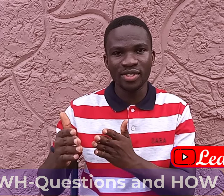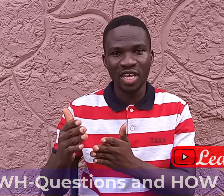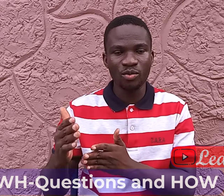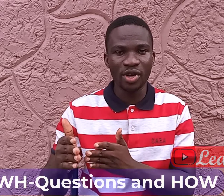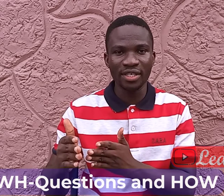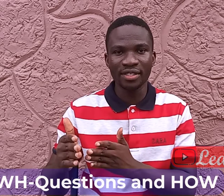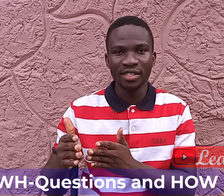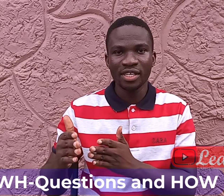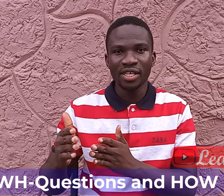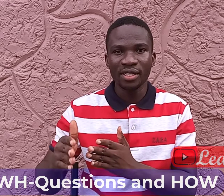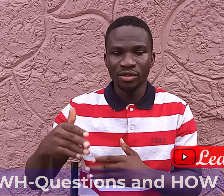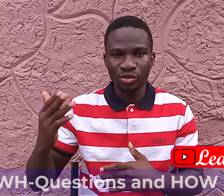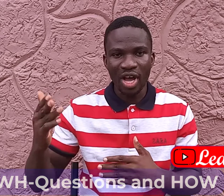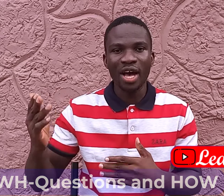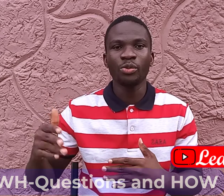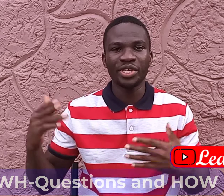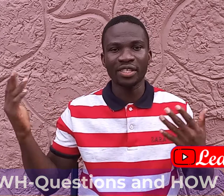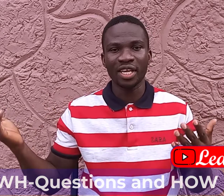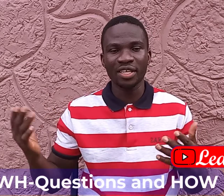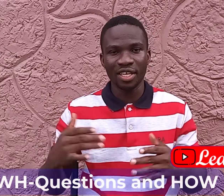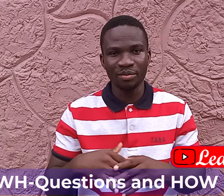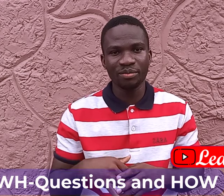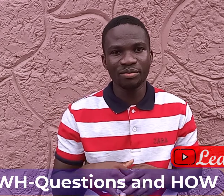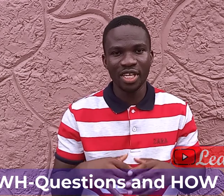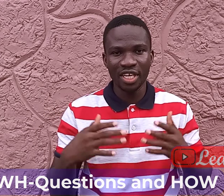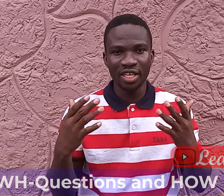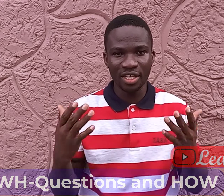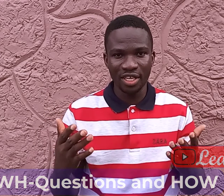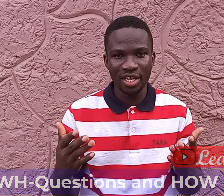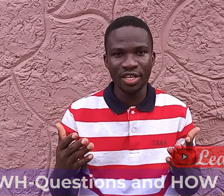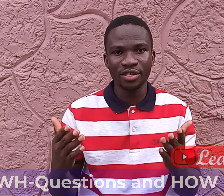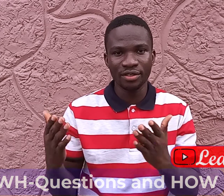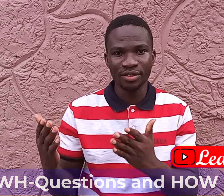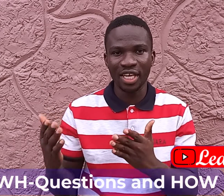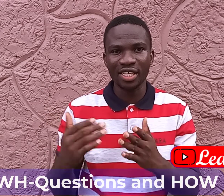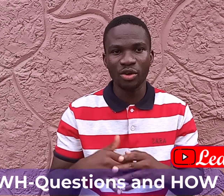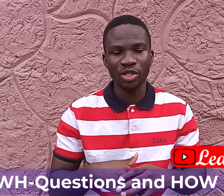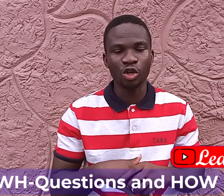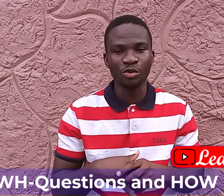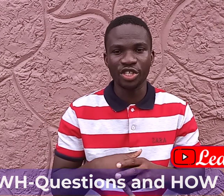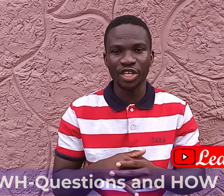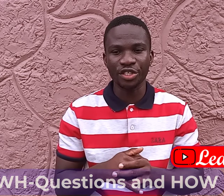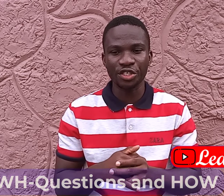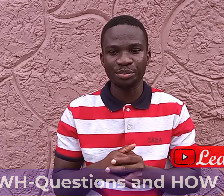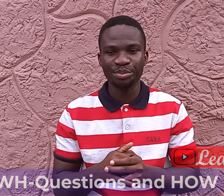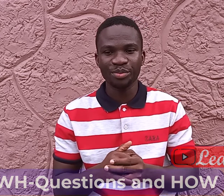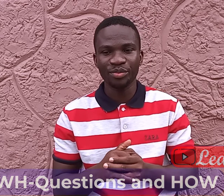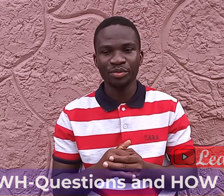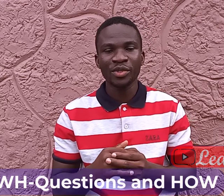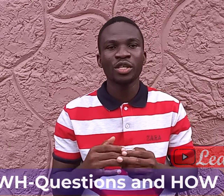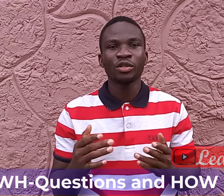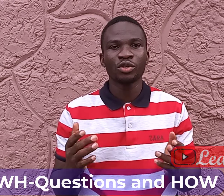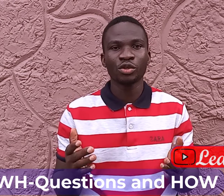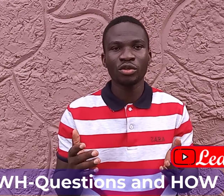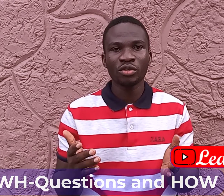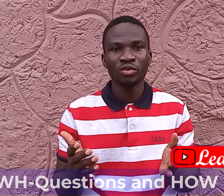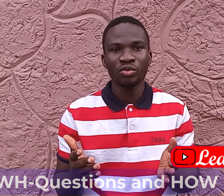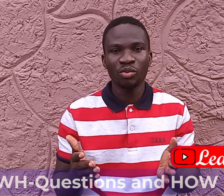same words to how we shall sign them in sign language communication. So, with